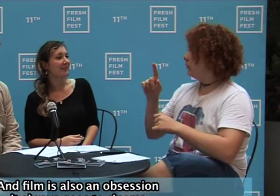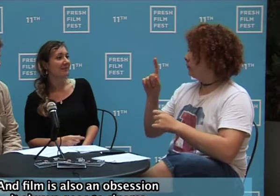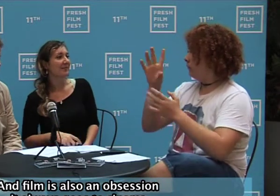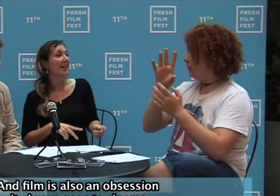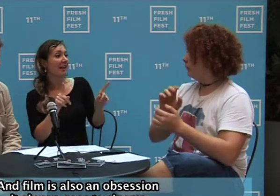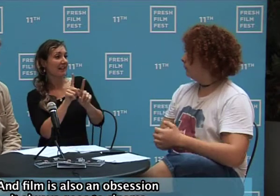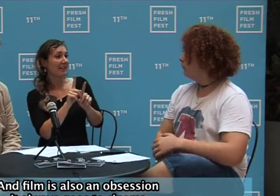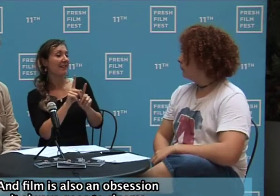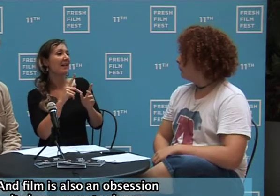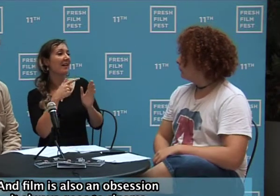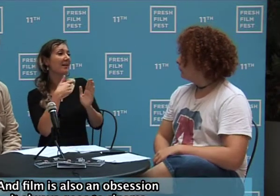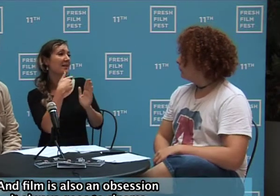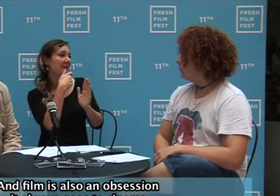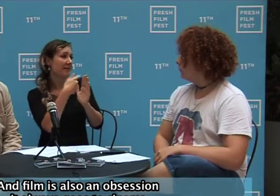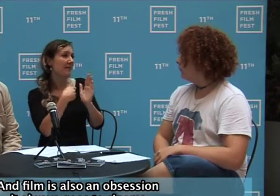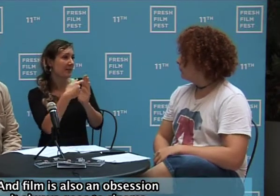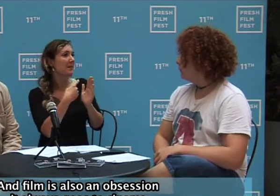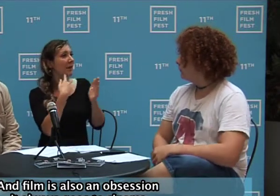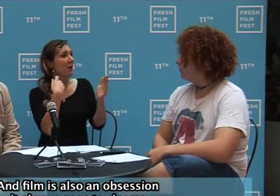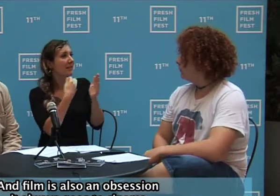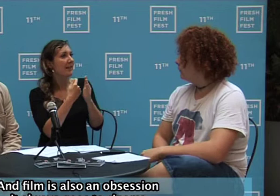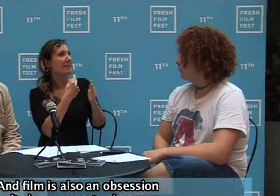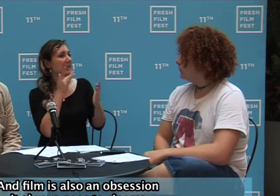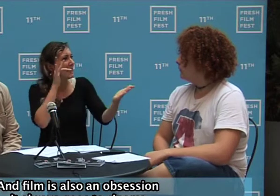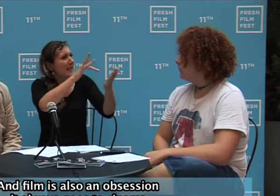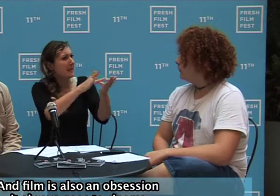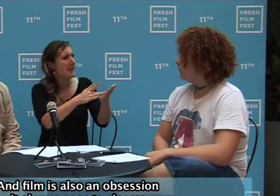And film was also an obsession, always an obsession for me.